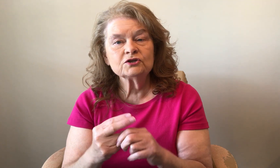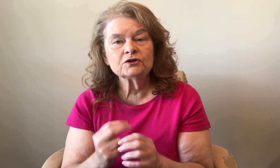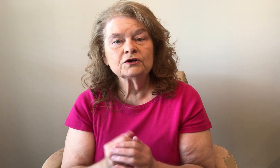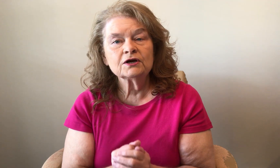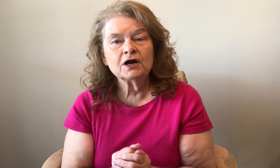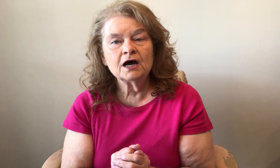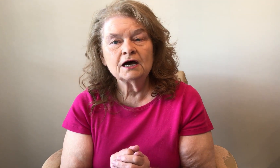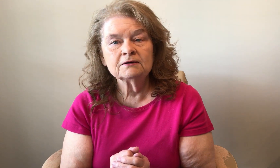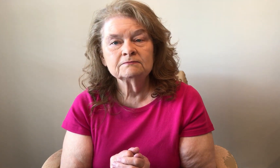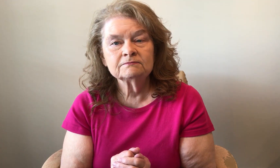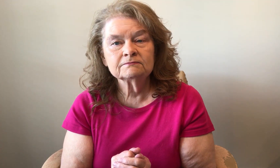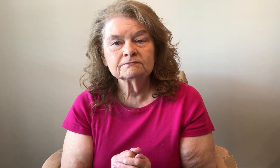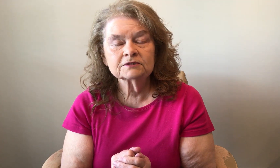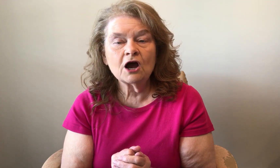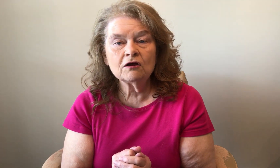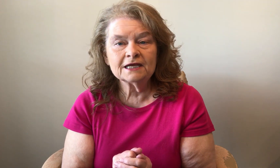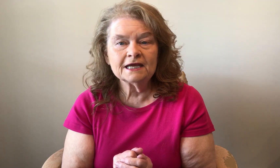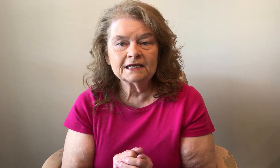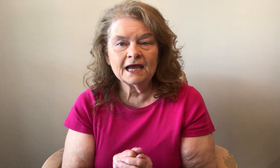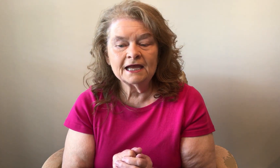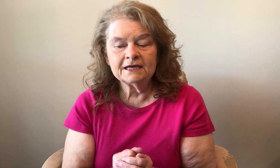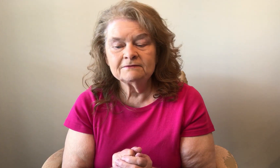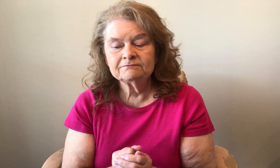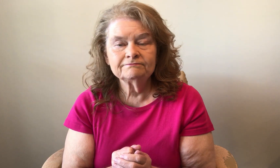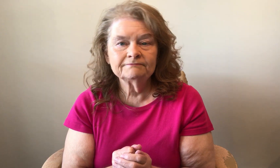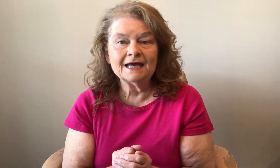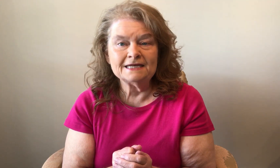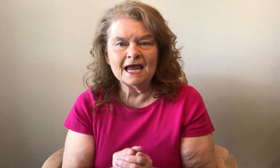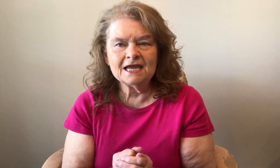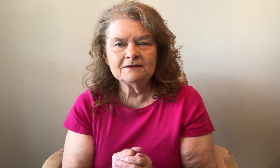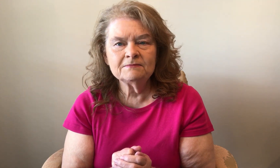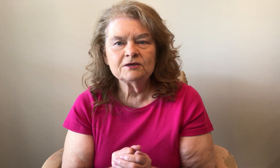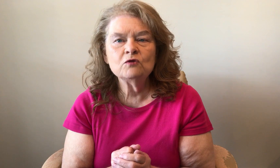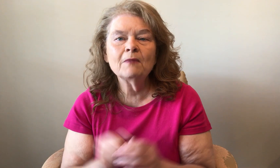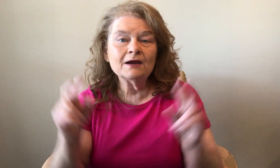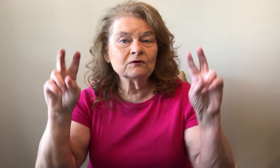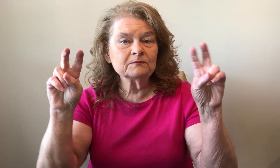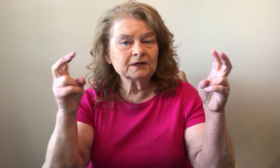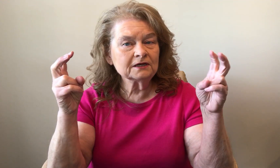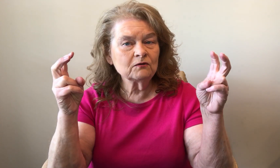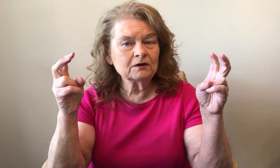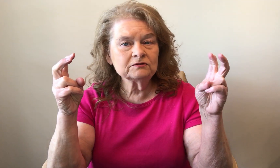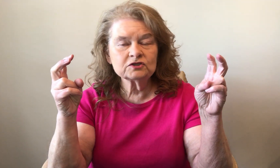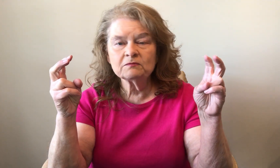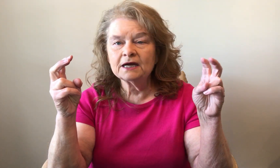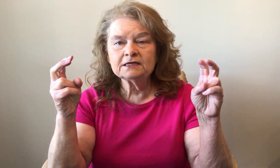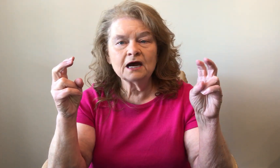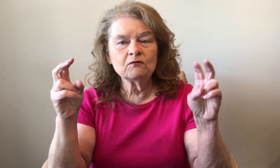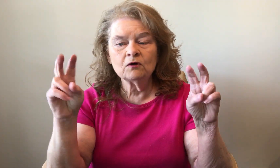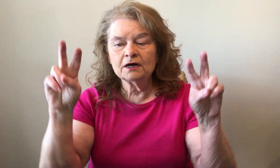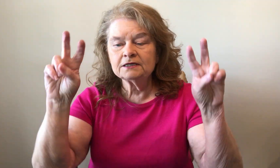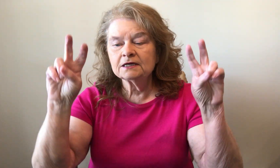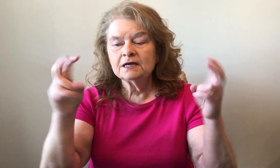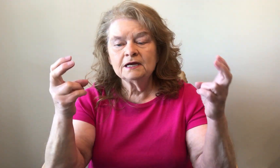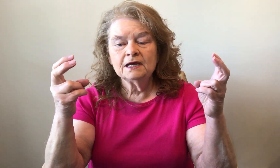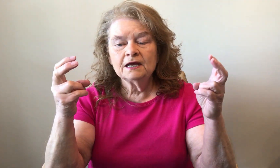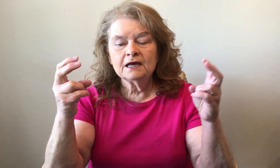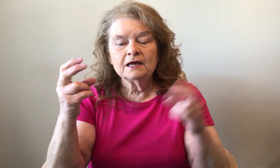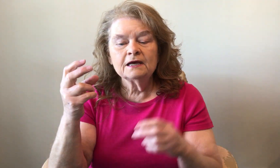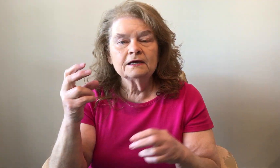you're calling it a name, you might want to put in quotes, you might not want,